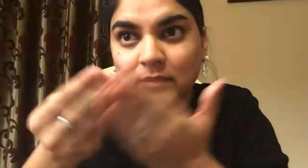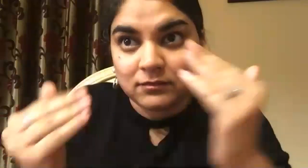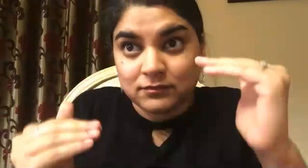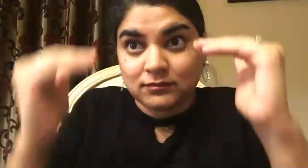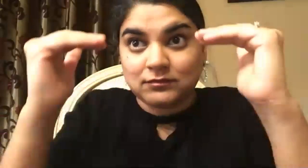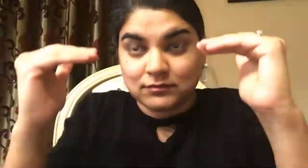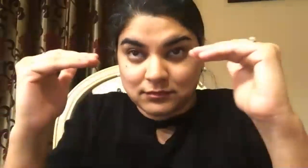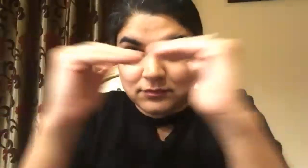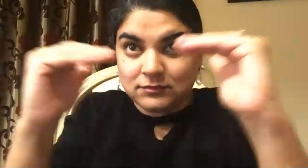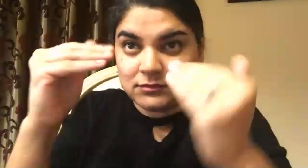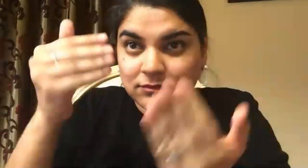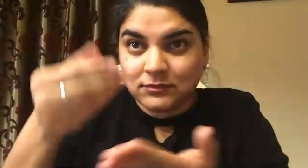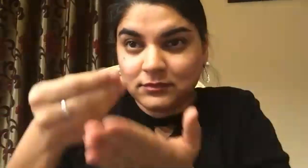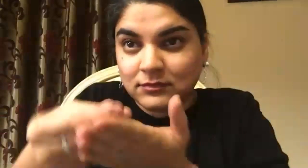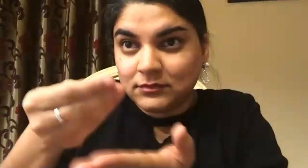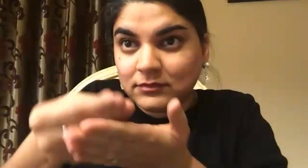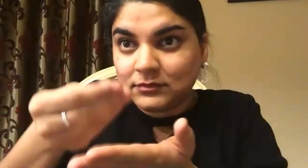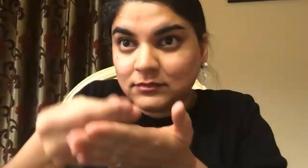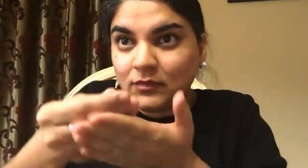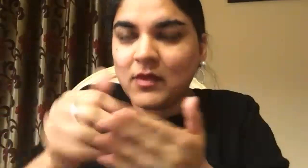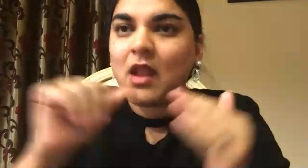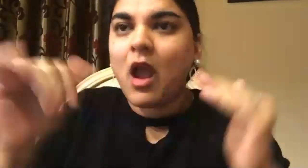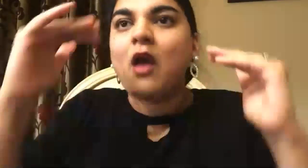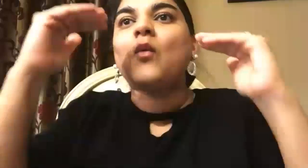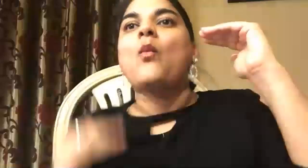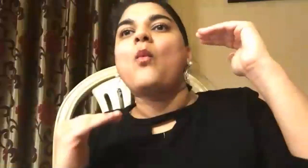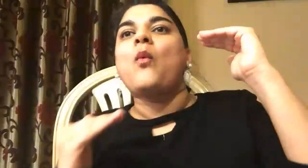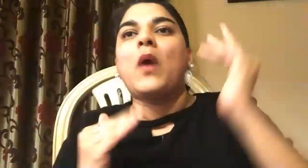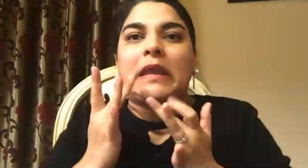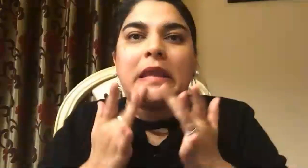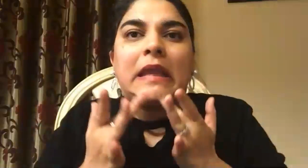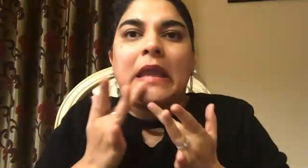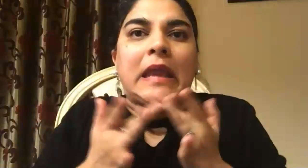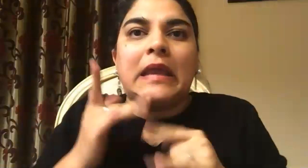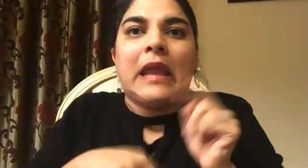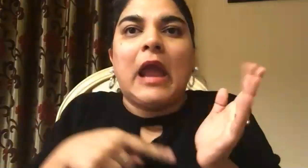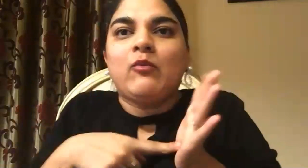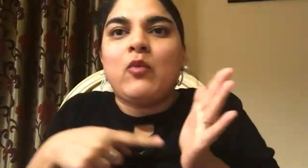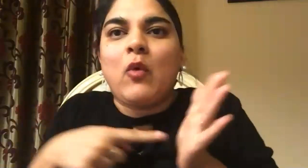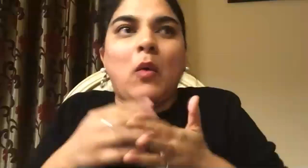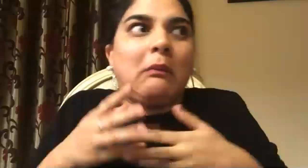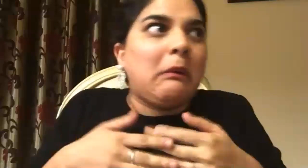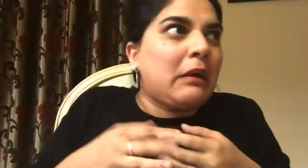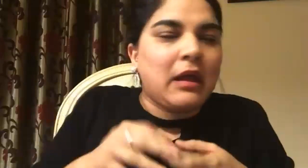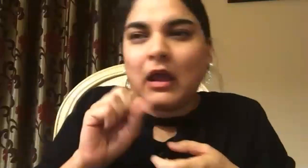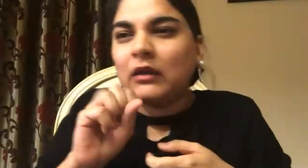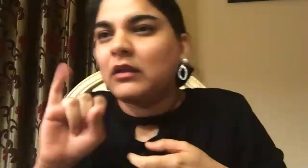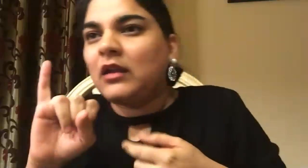people tend to have you know, because people tend to have better lives when they have